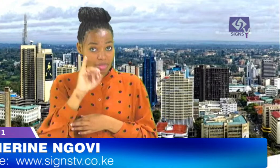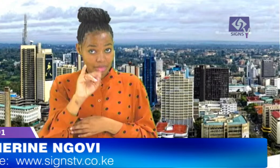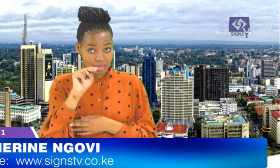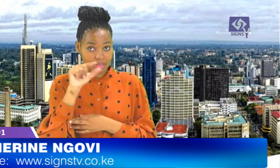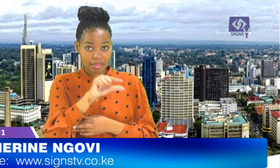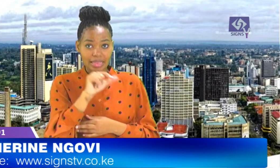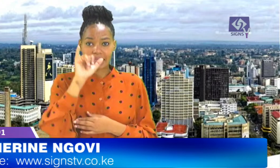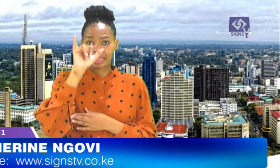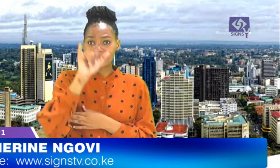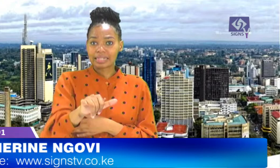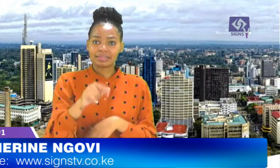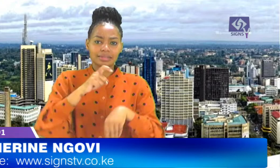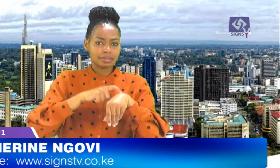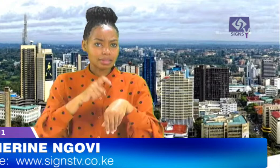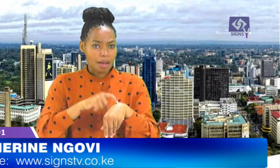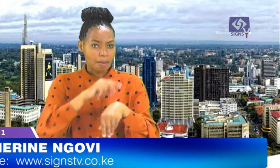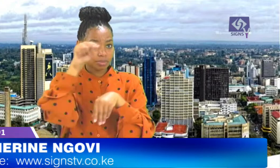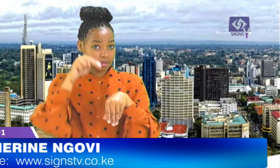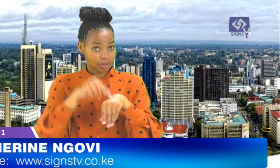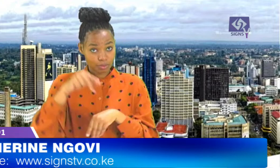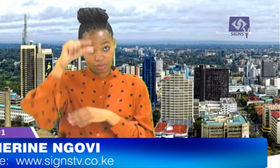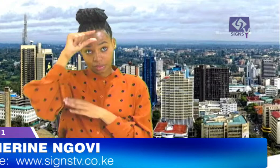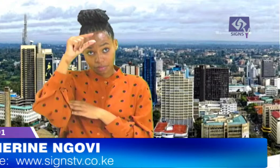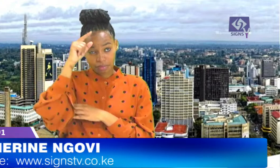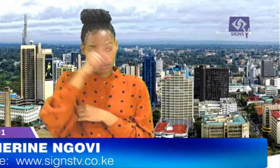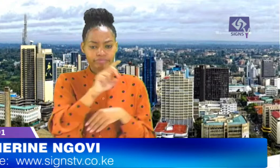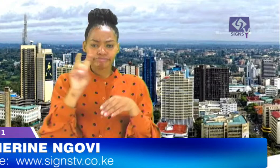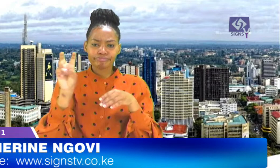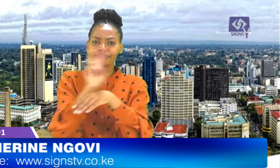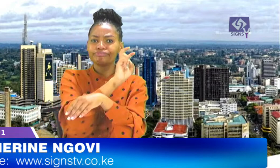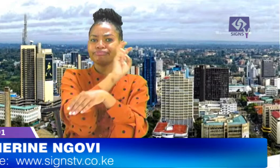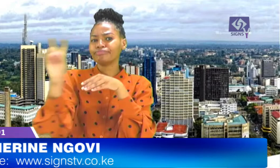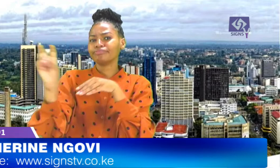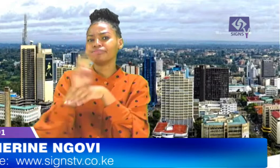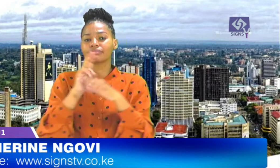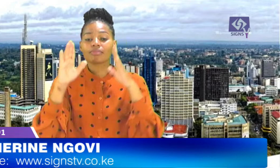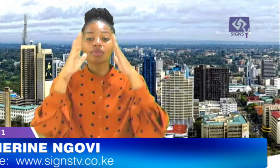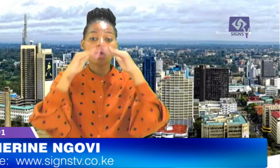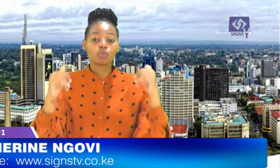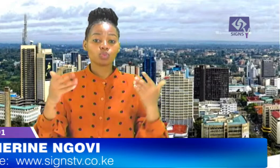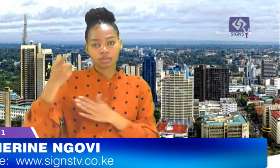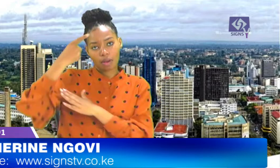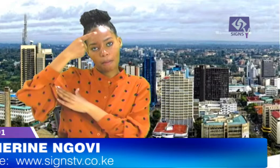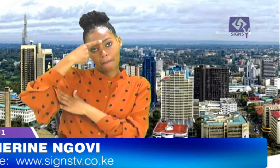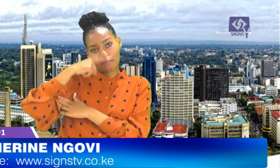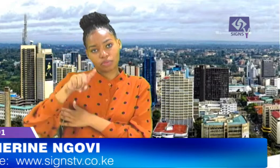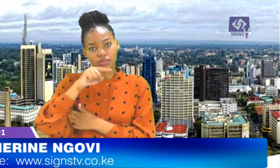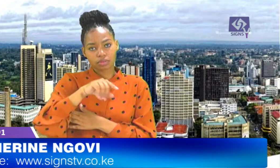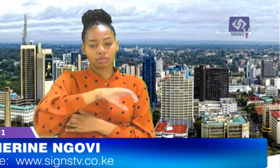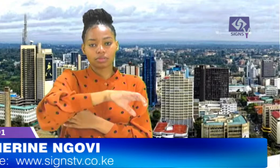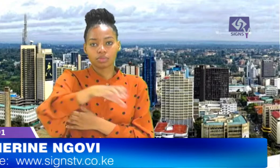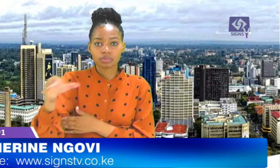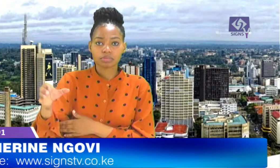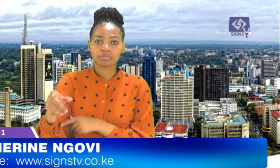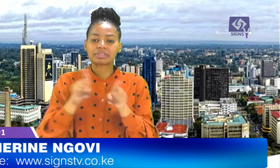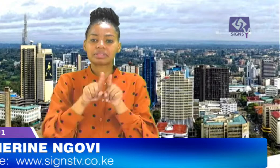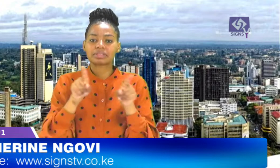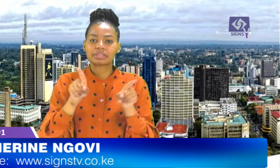of responsibilities, noting that while the national government oversees housing policy,